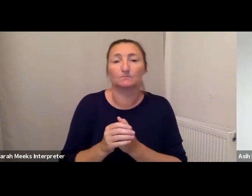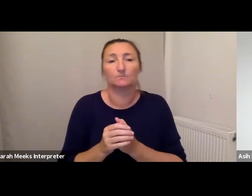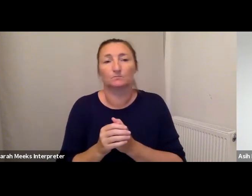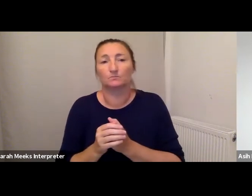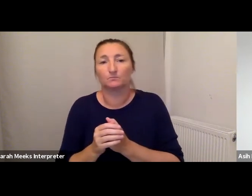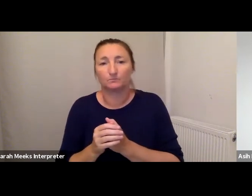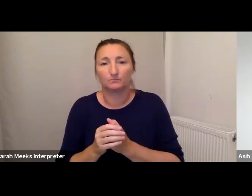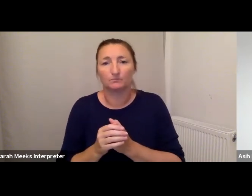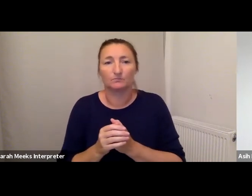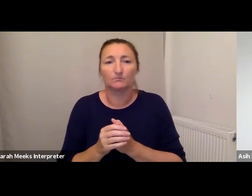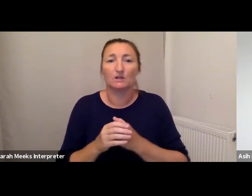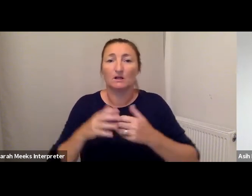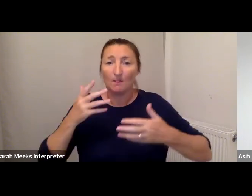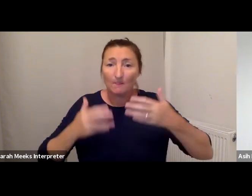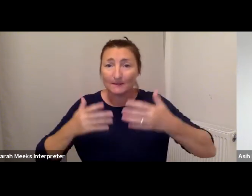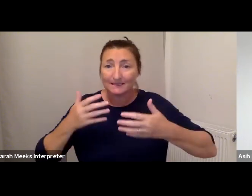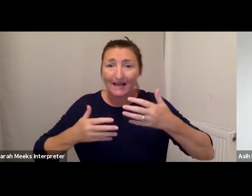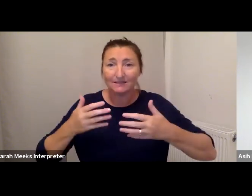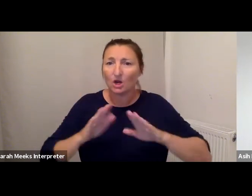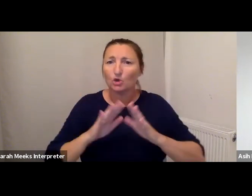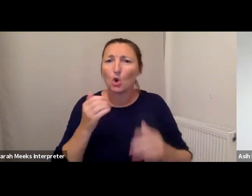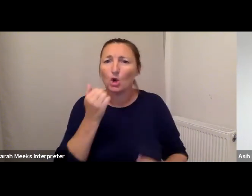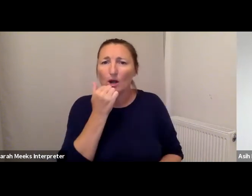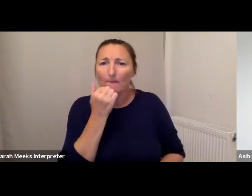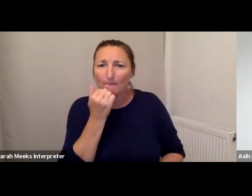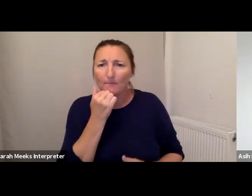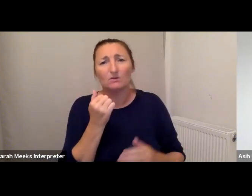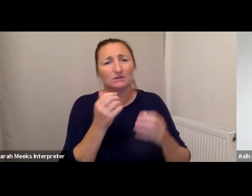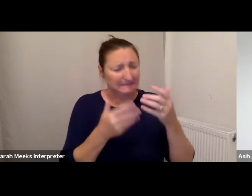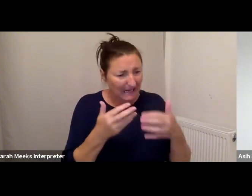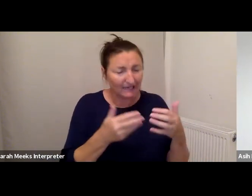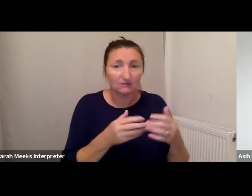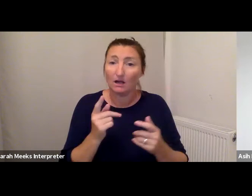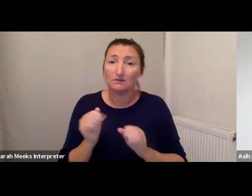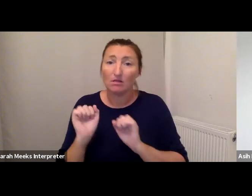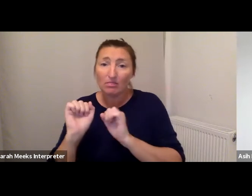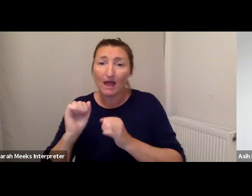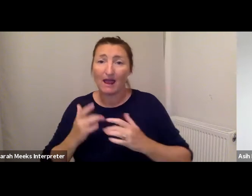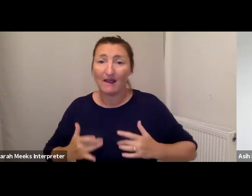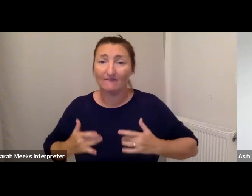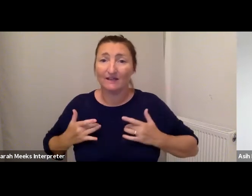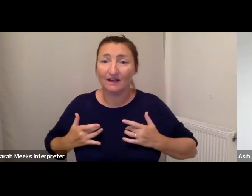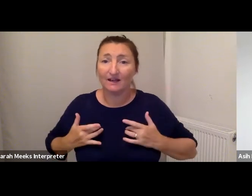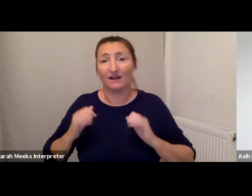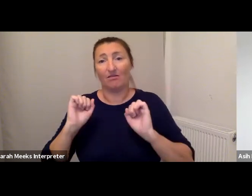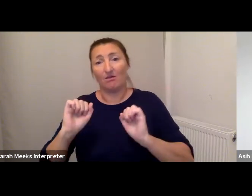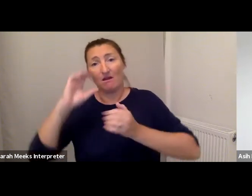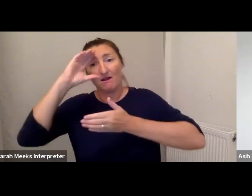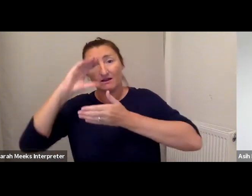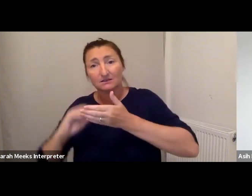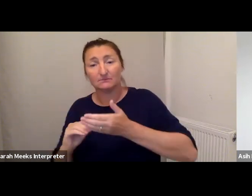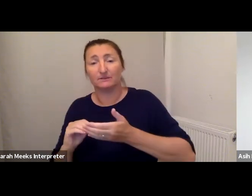come as hard statistics and numbers, but also the lived experience of vulnerable groups in the city and their needs.